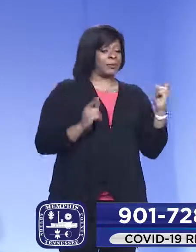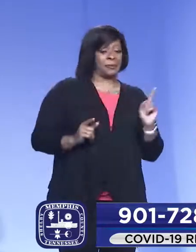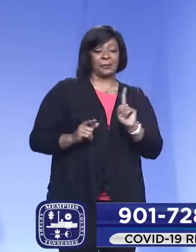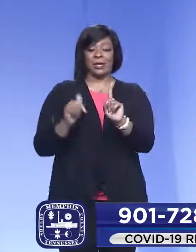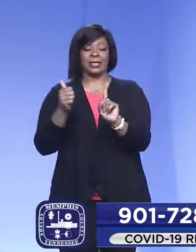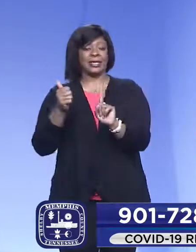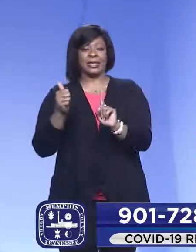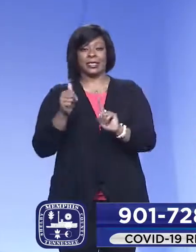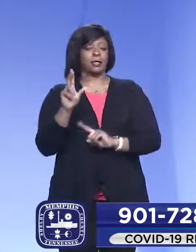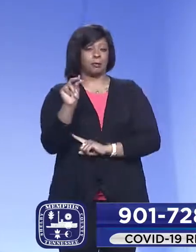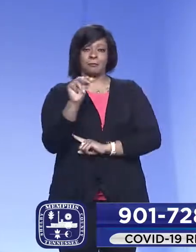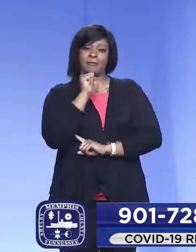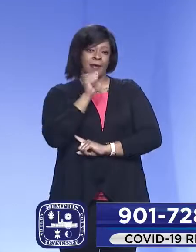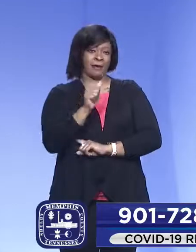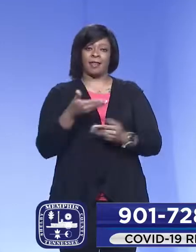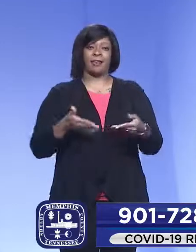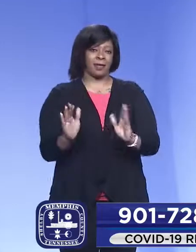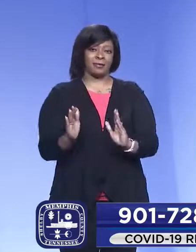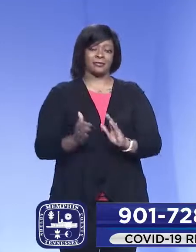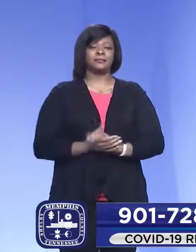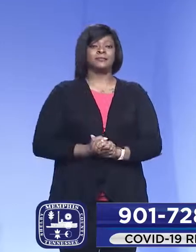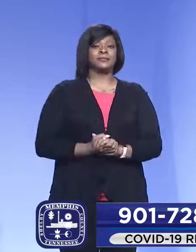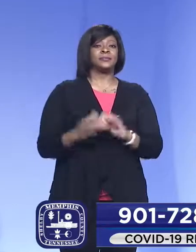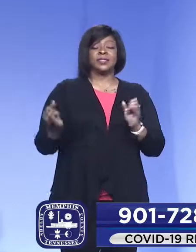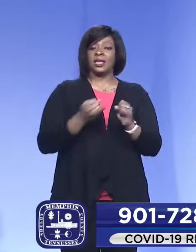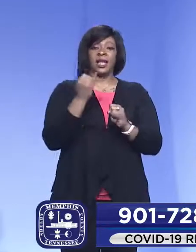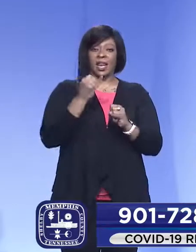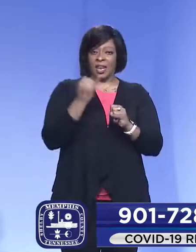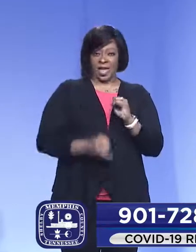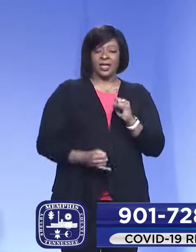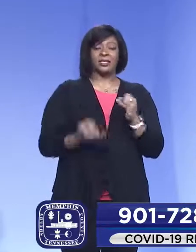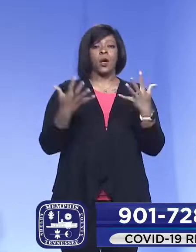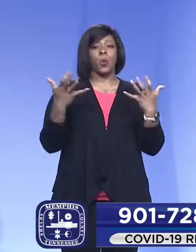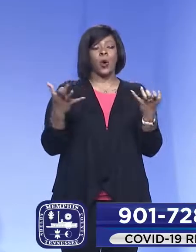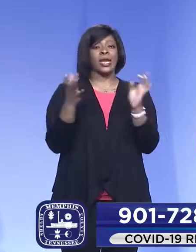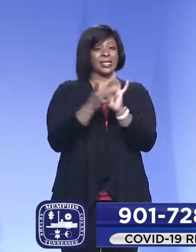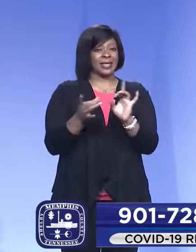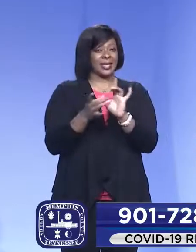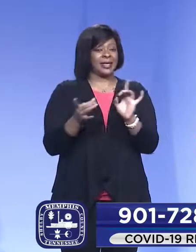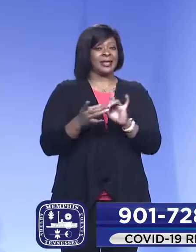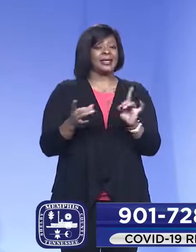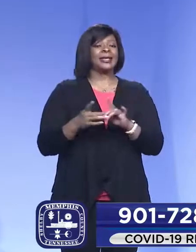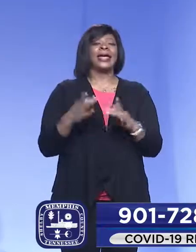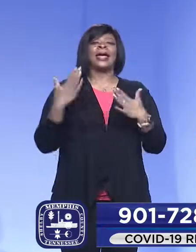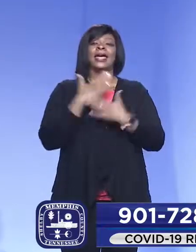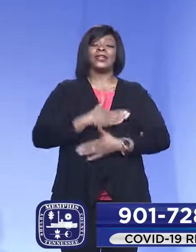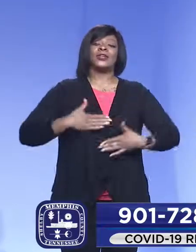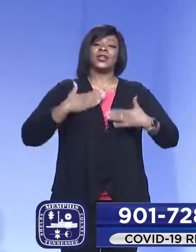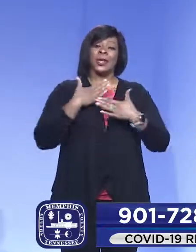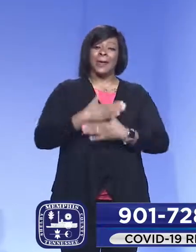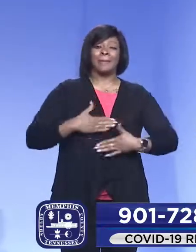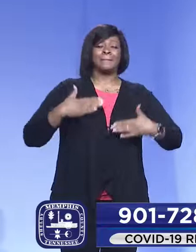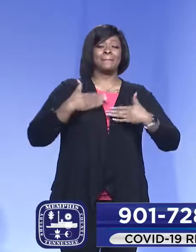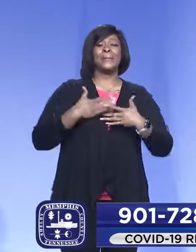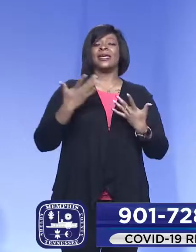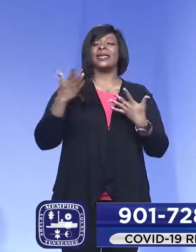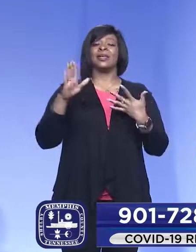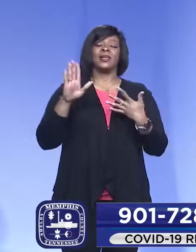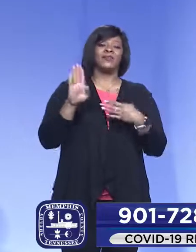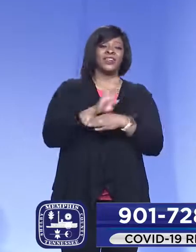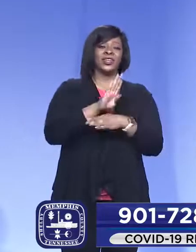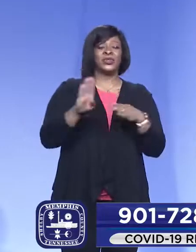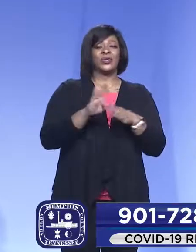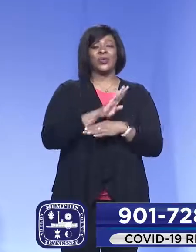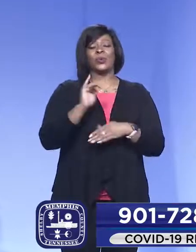10. The last thing I want to say is that entertainment venues, where primarily